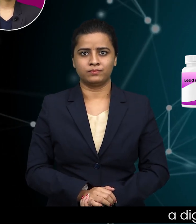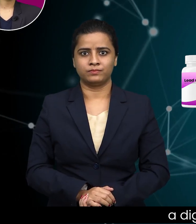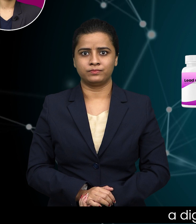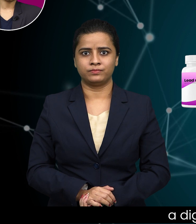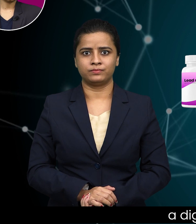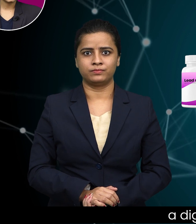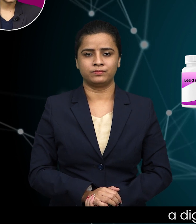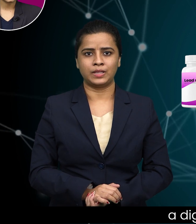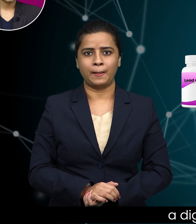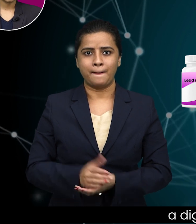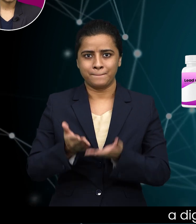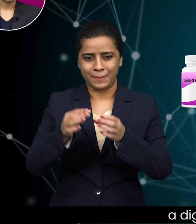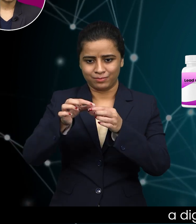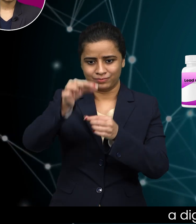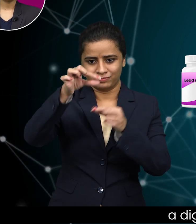a digital balance,